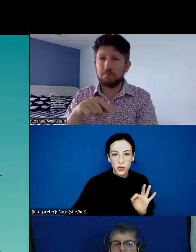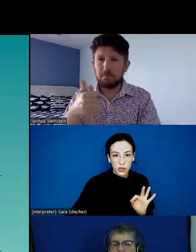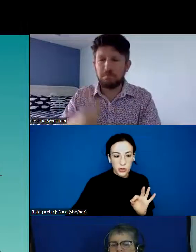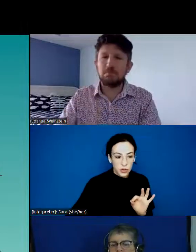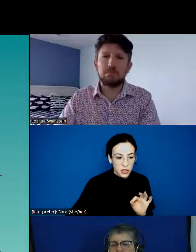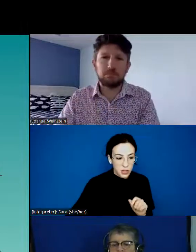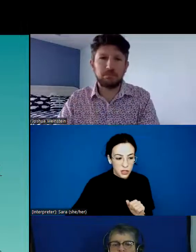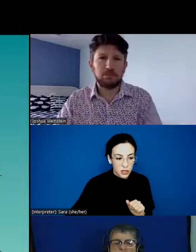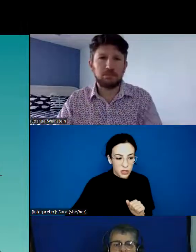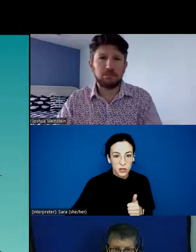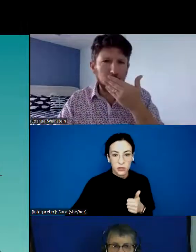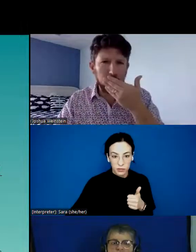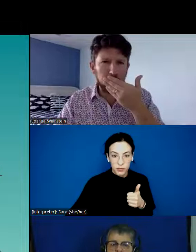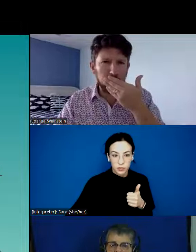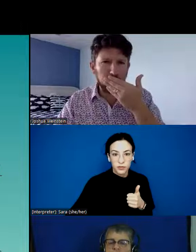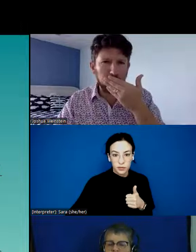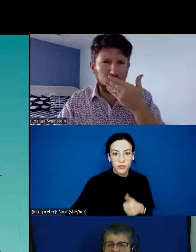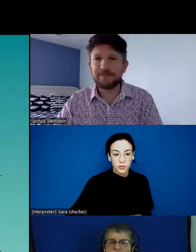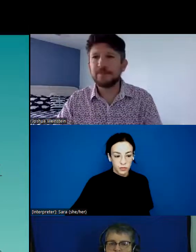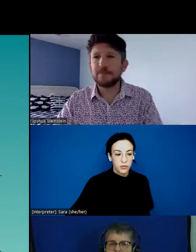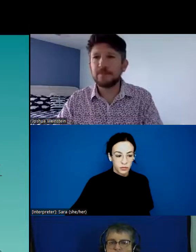And the interpreters will switch.